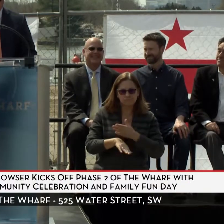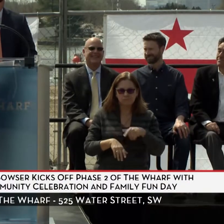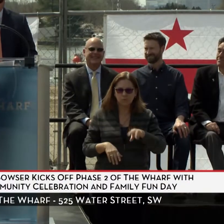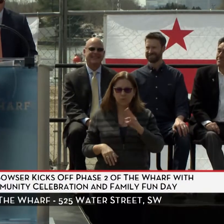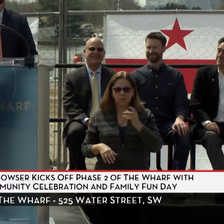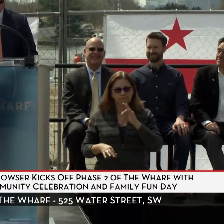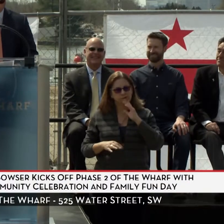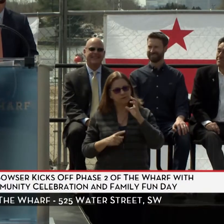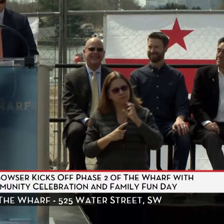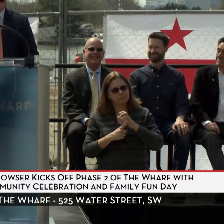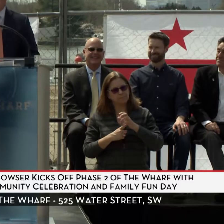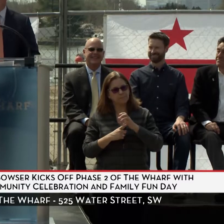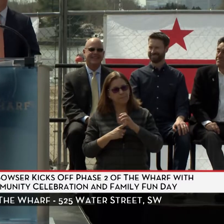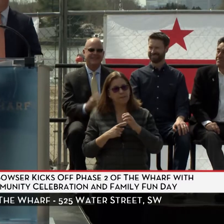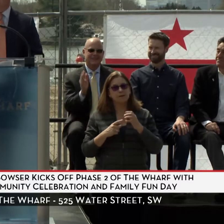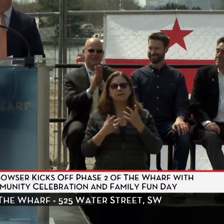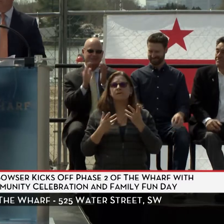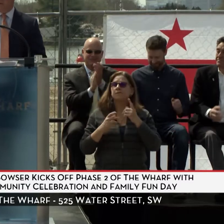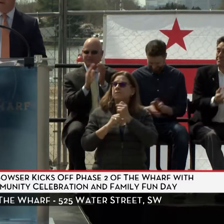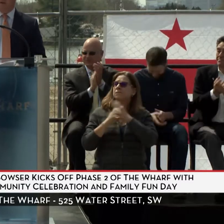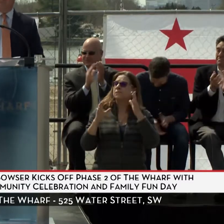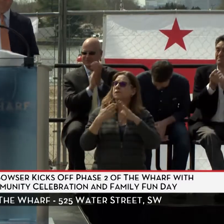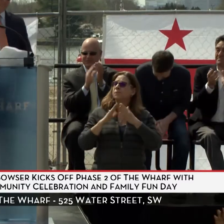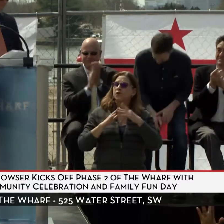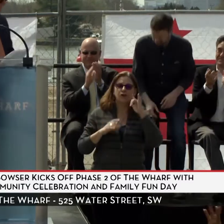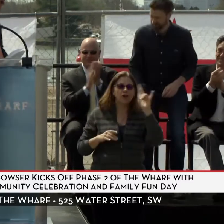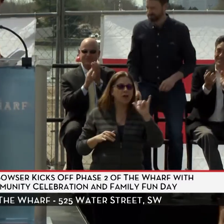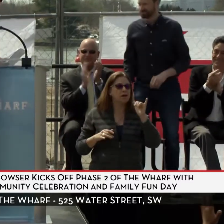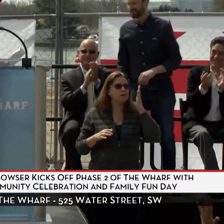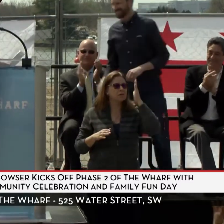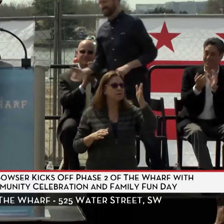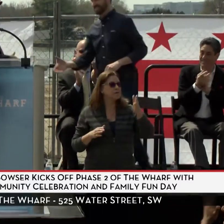join me in welcoming Council Member Charles Allen. Thank you.